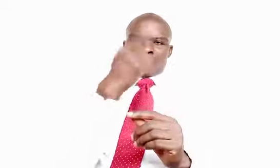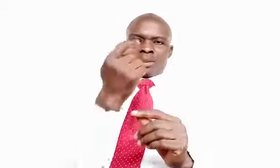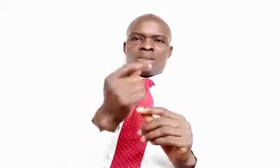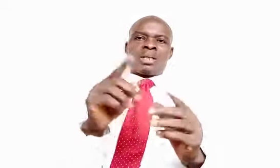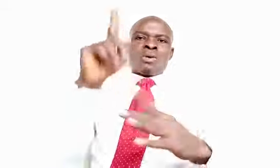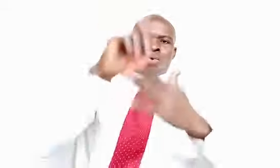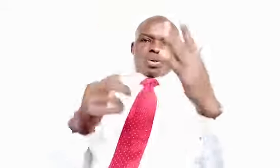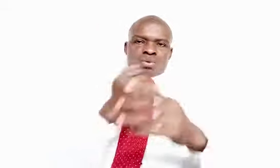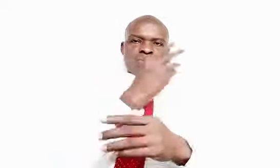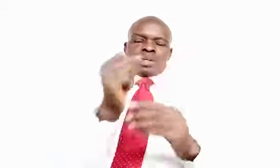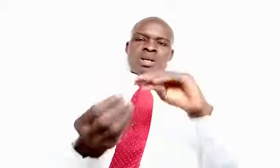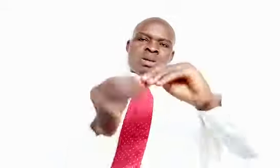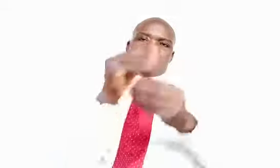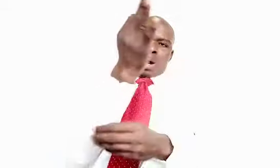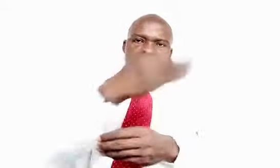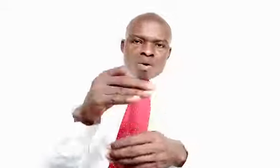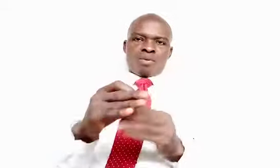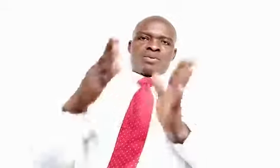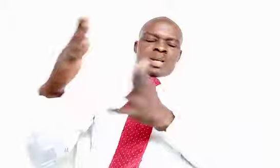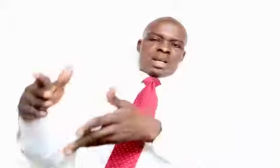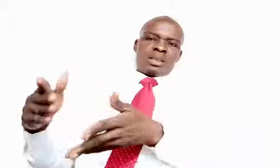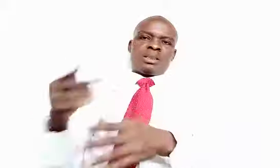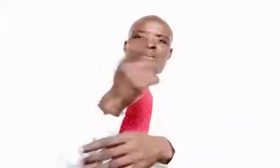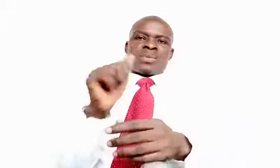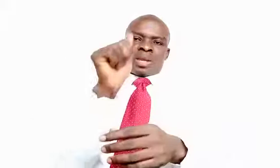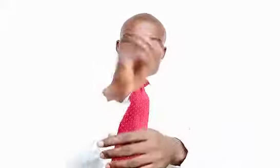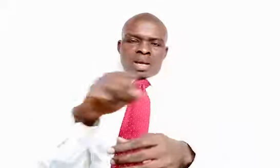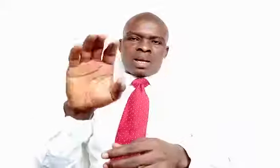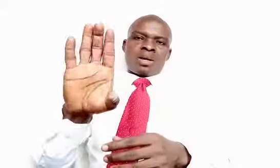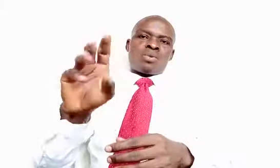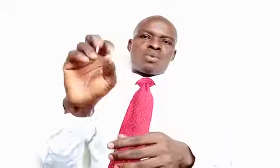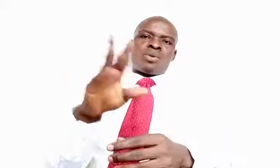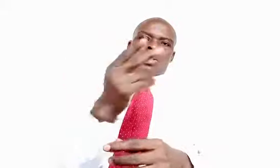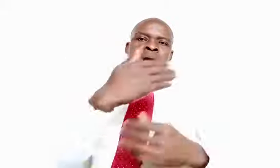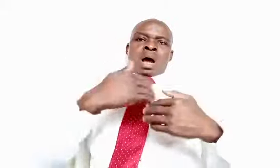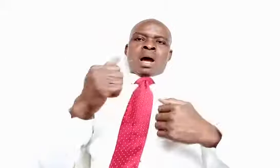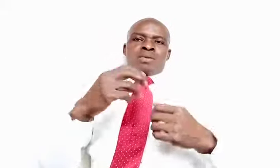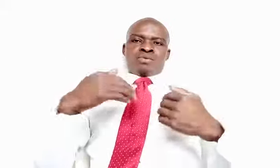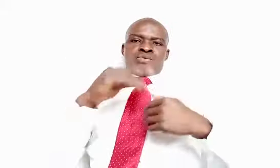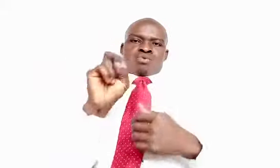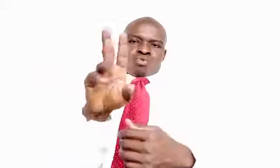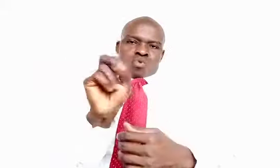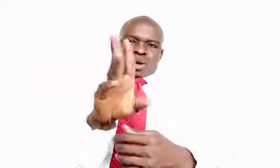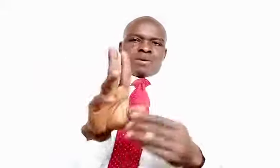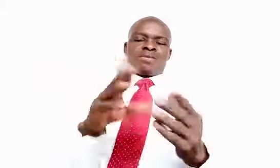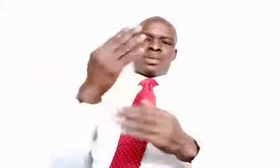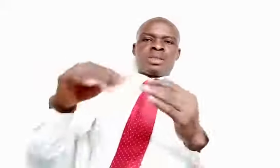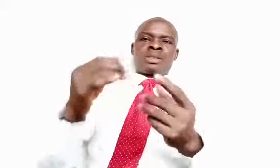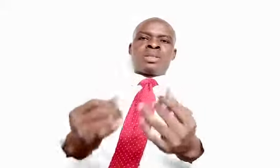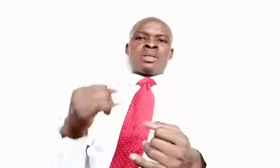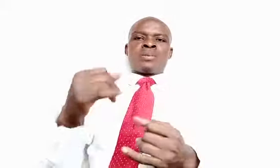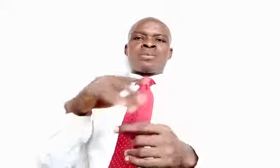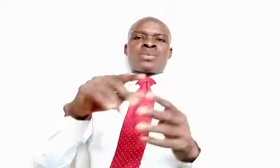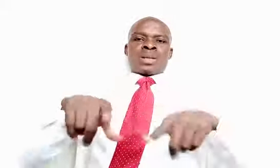the number of edges? A cuboid has 12 edges. Finally, let us count